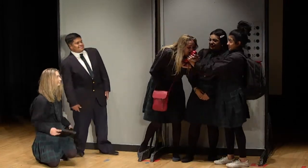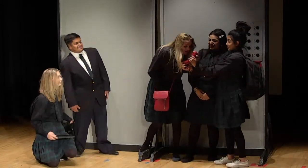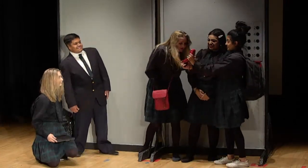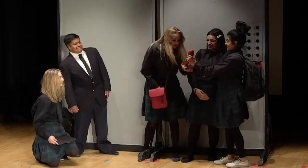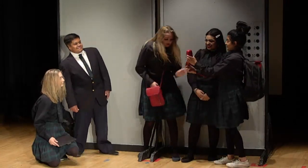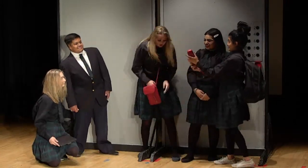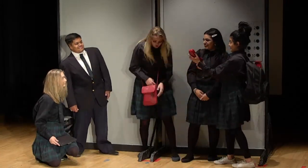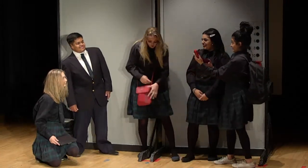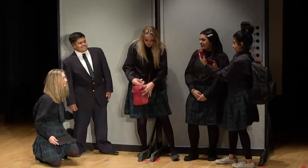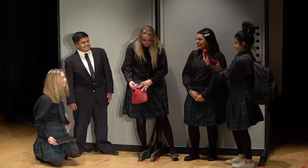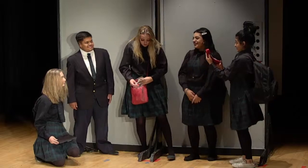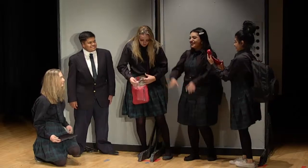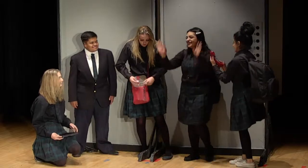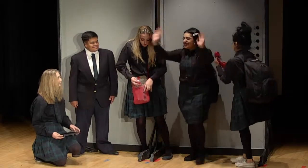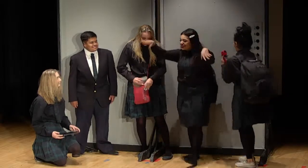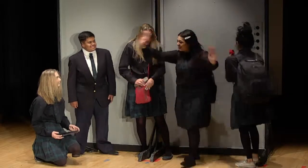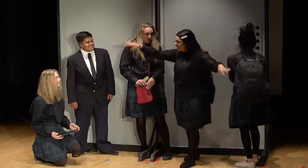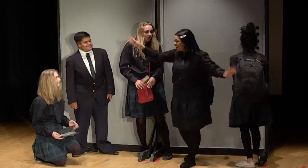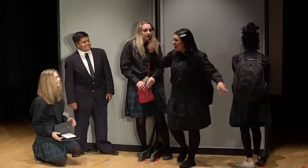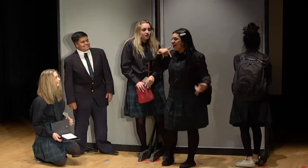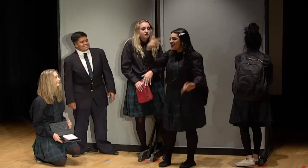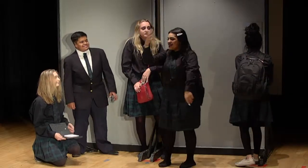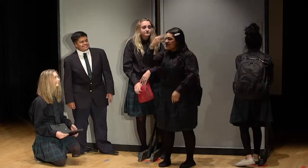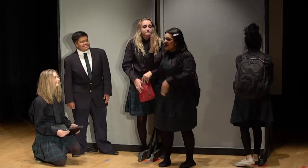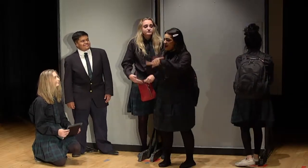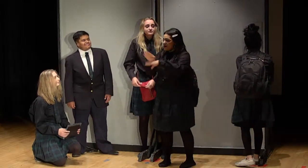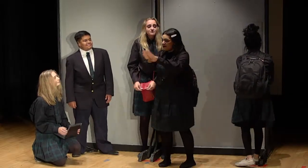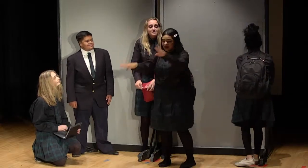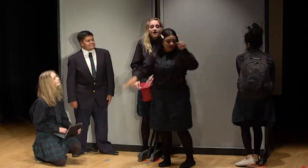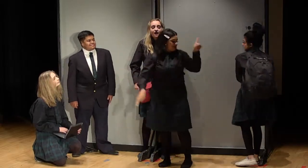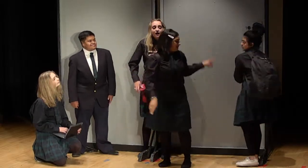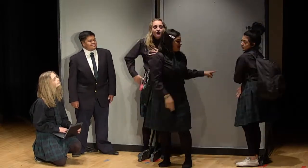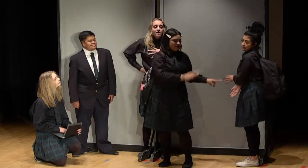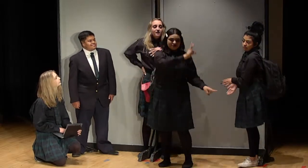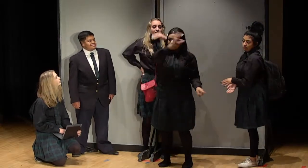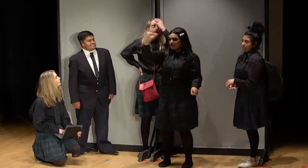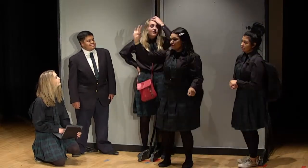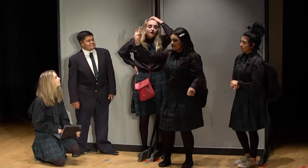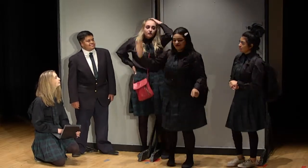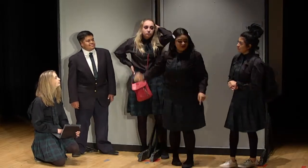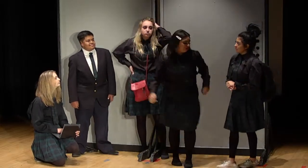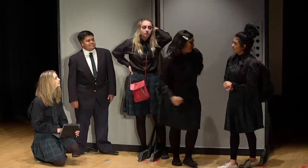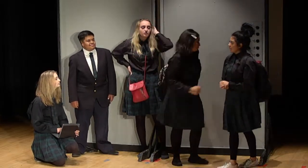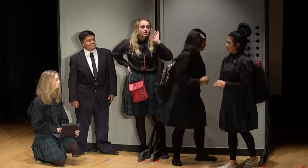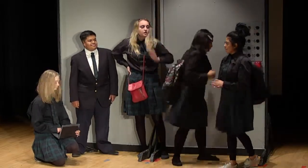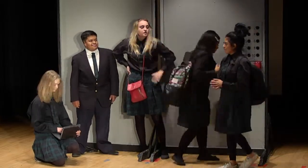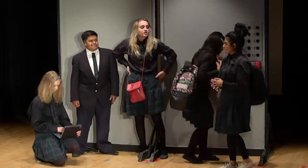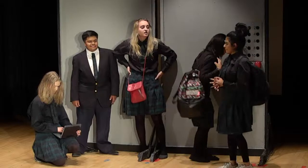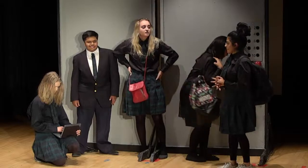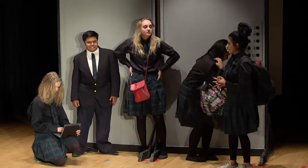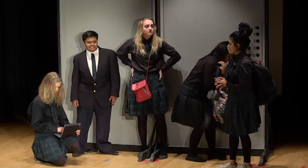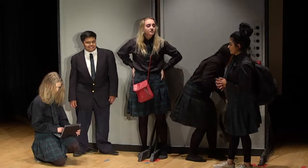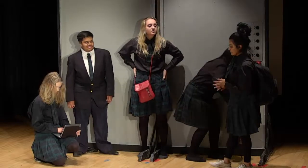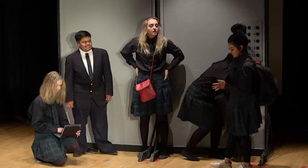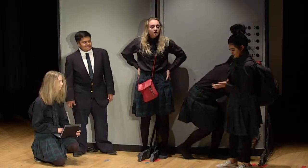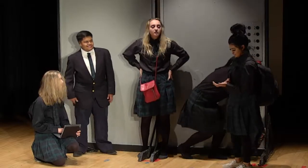Like, what are we supposed to do with this? I'm gonna take a nap. Rebecca starts to laugh and sits down on the